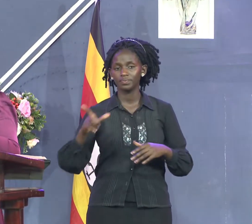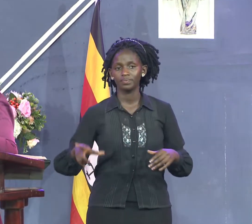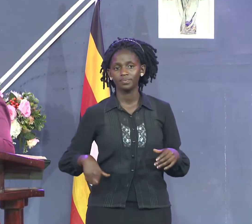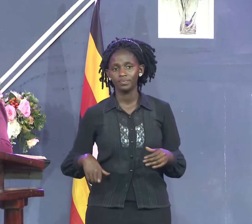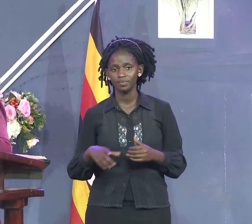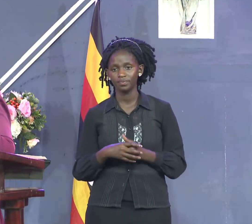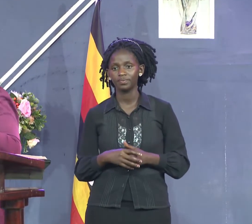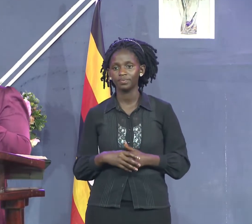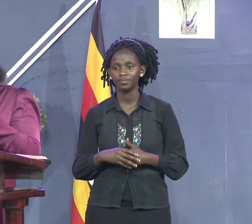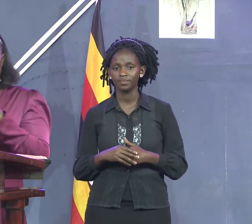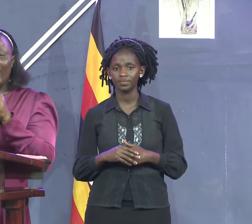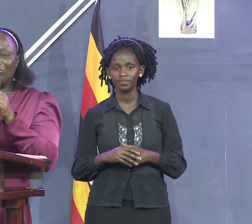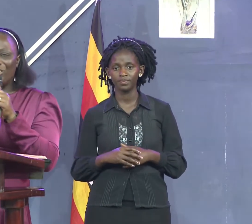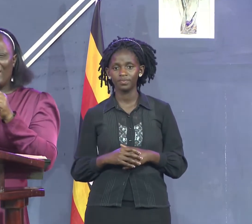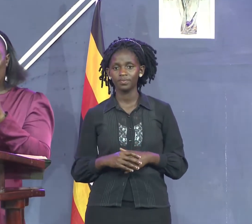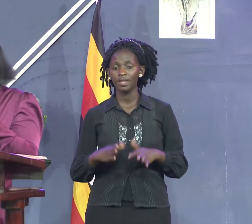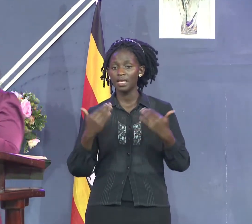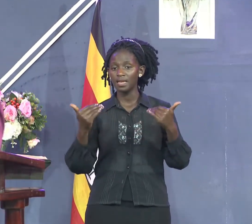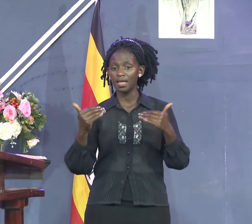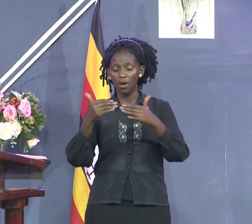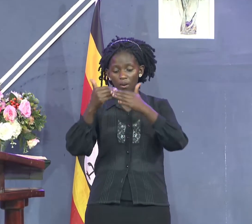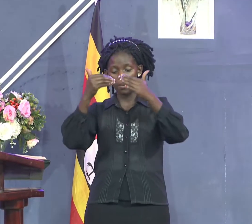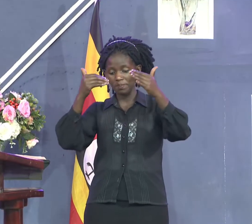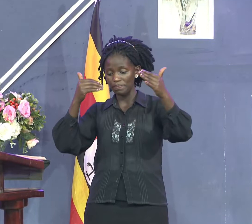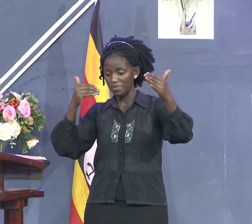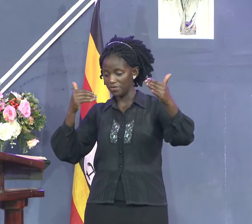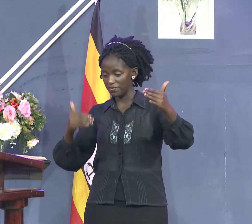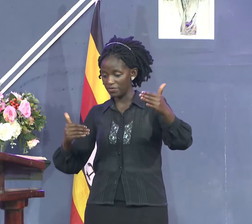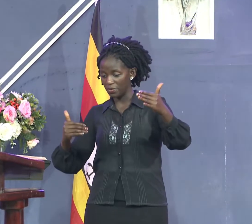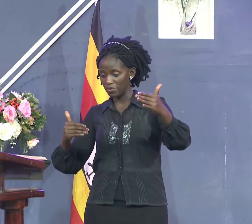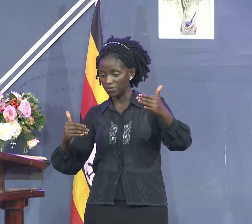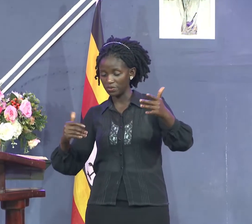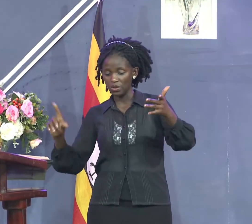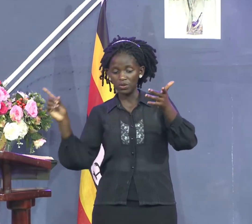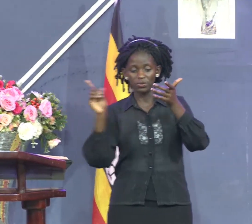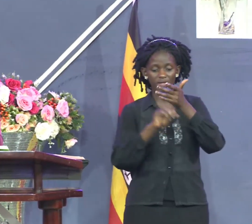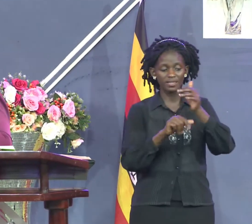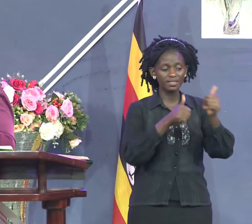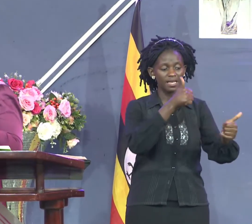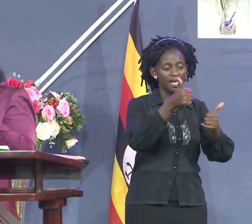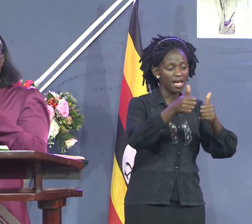the Lord. Gwenga tonaba kunonya obakufuna botendeka